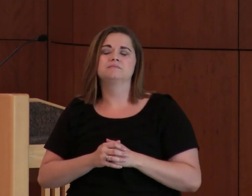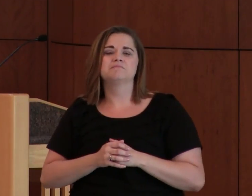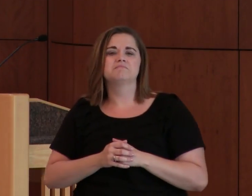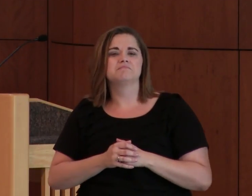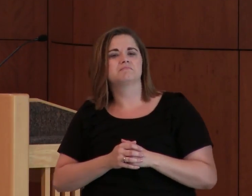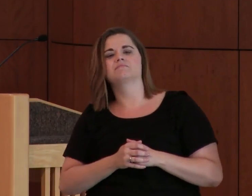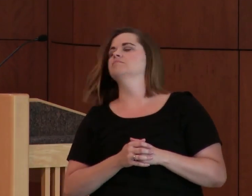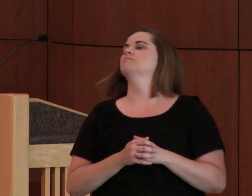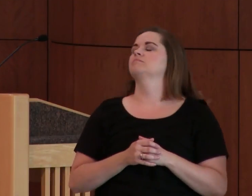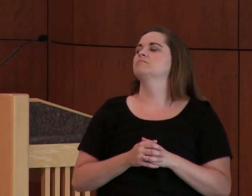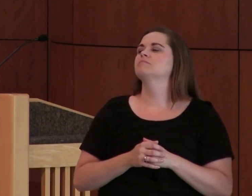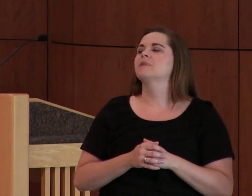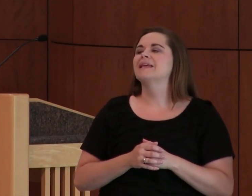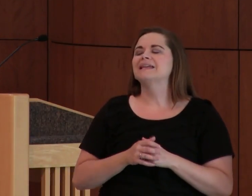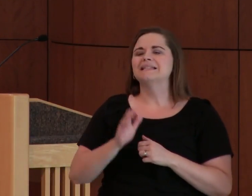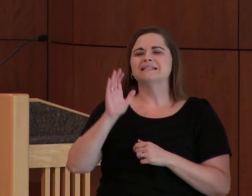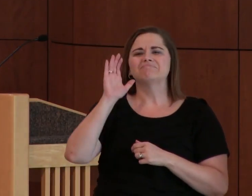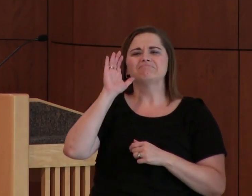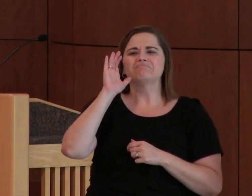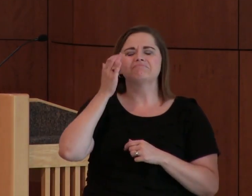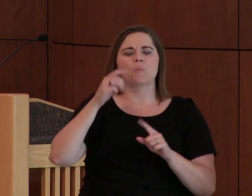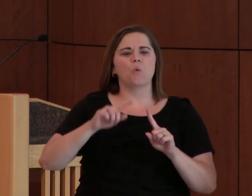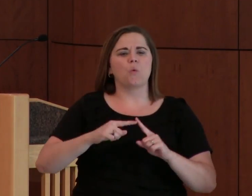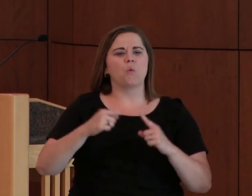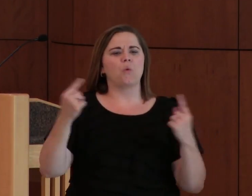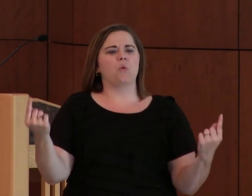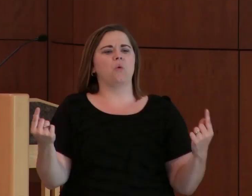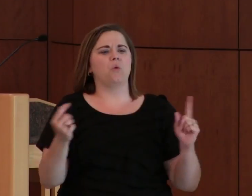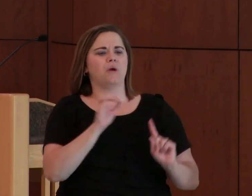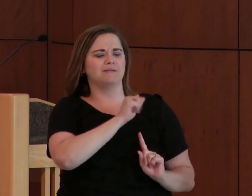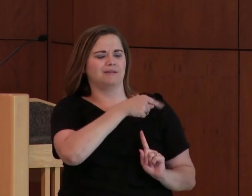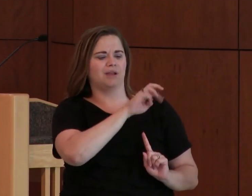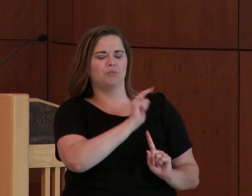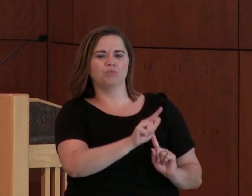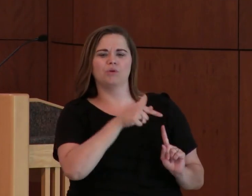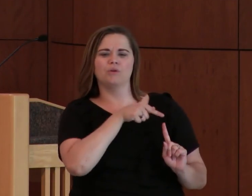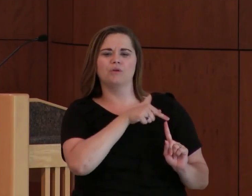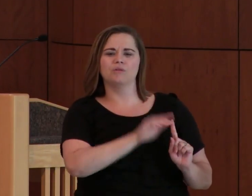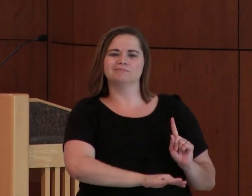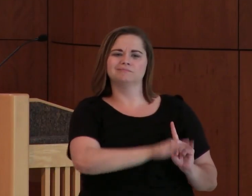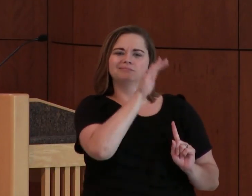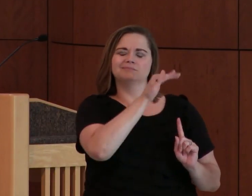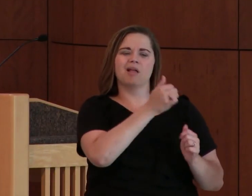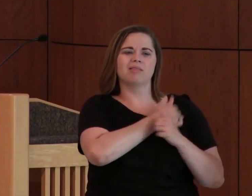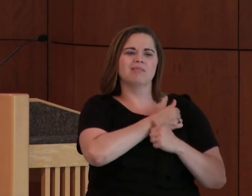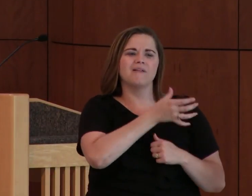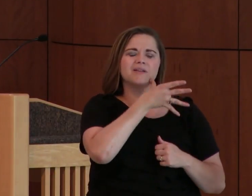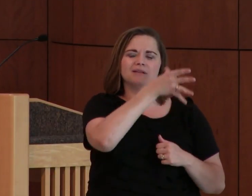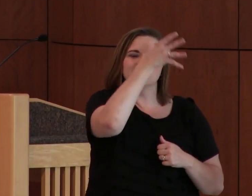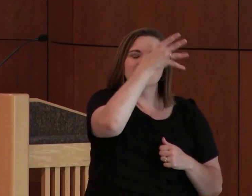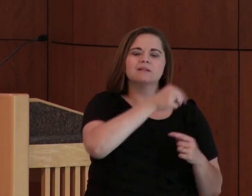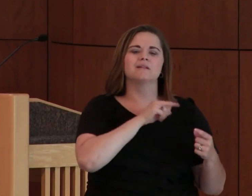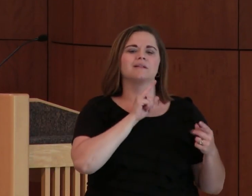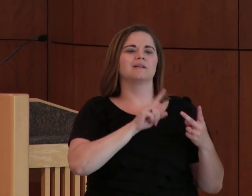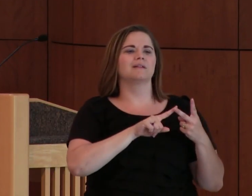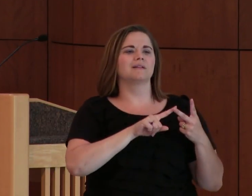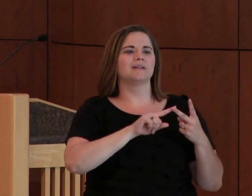from the home that April grew up with loving parents and second and third and fourth chances where she could